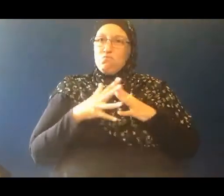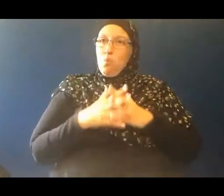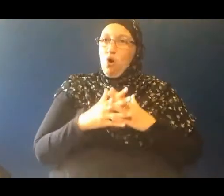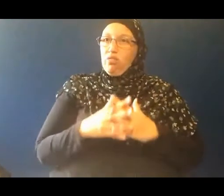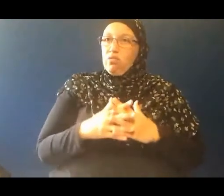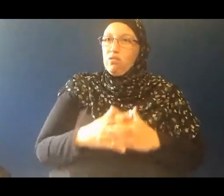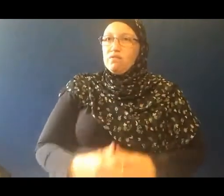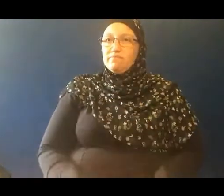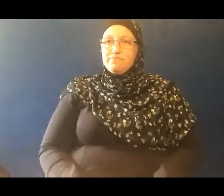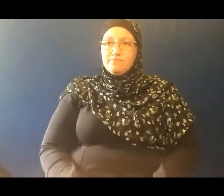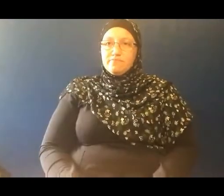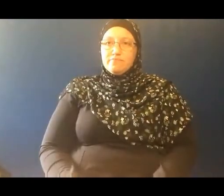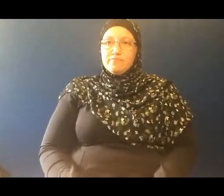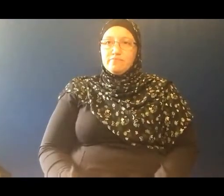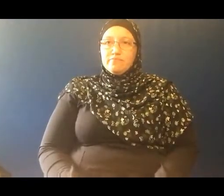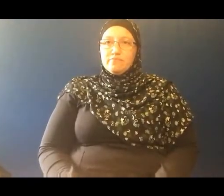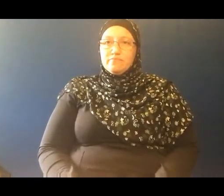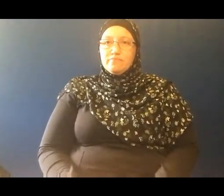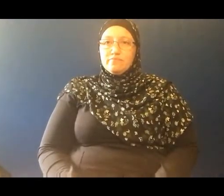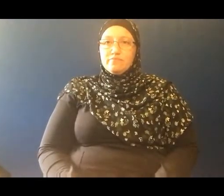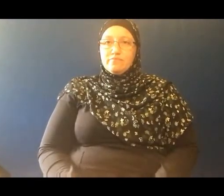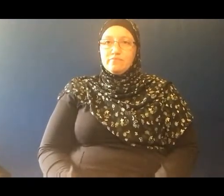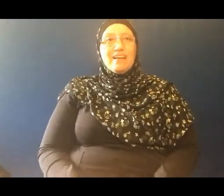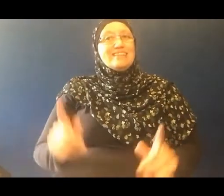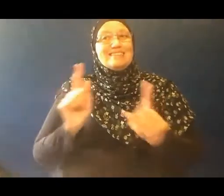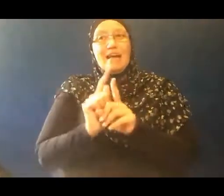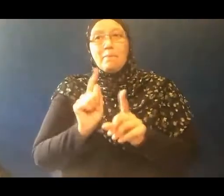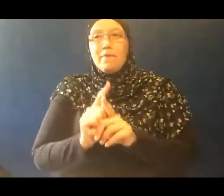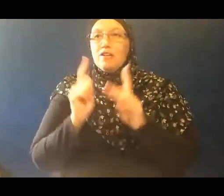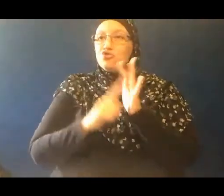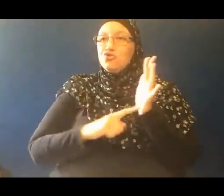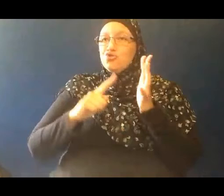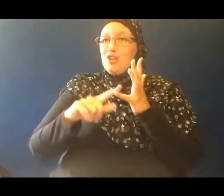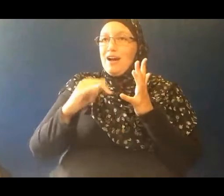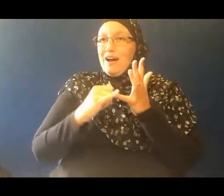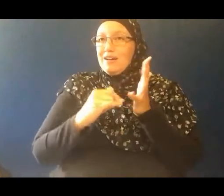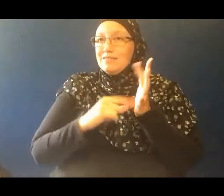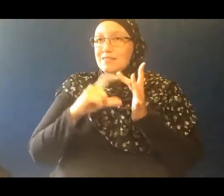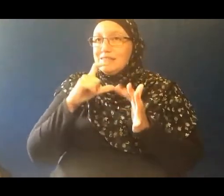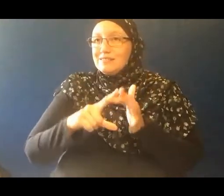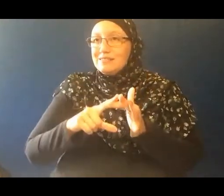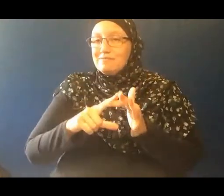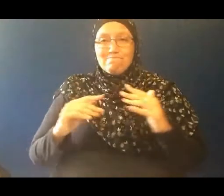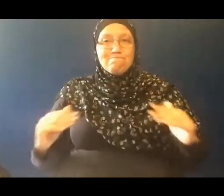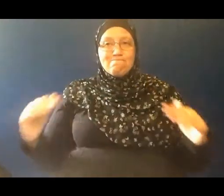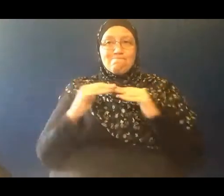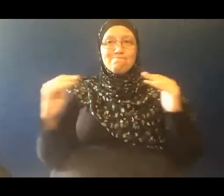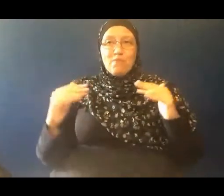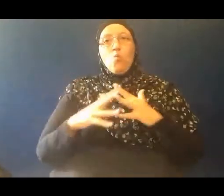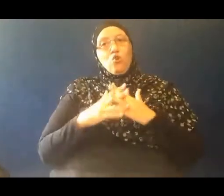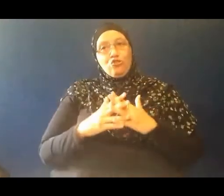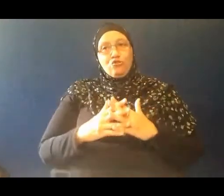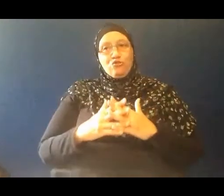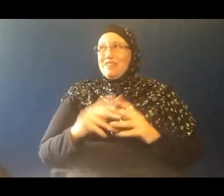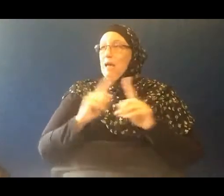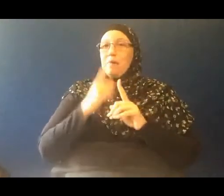as everybody admits that justice is a virtue, whether believer or not believer. In as much as